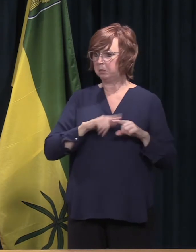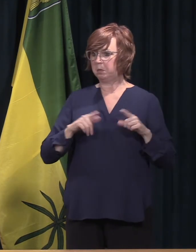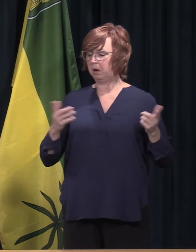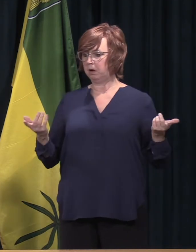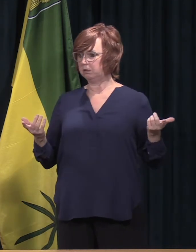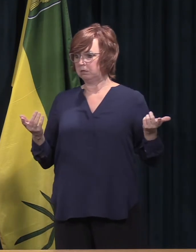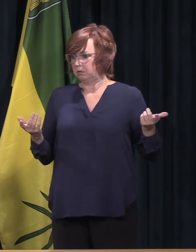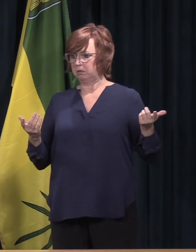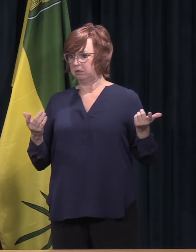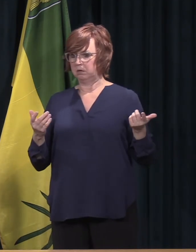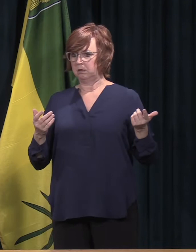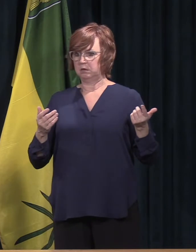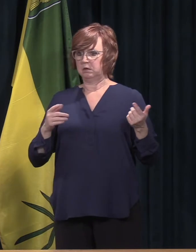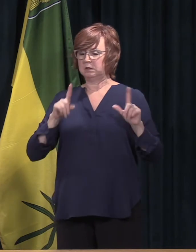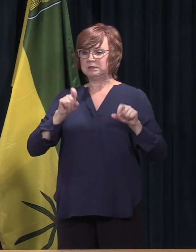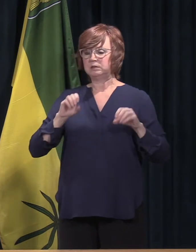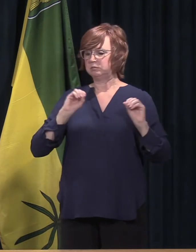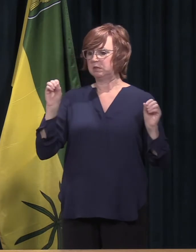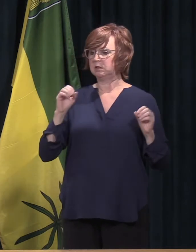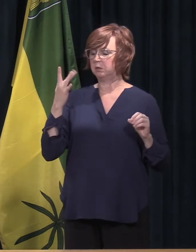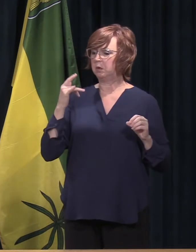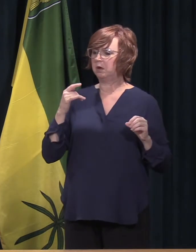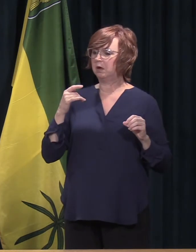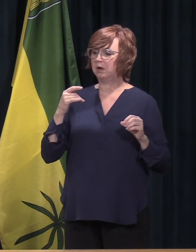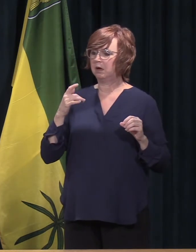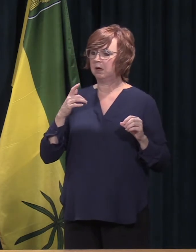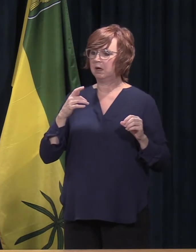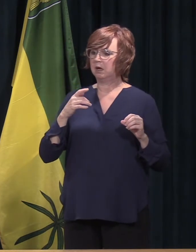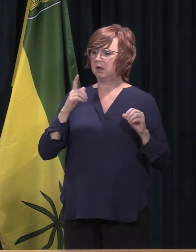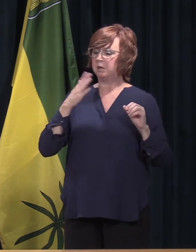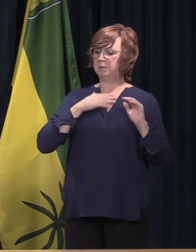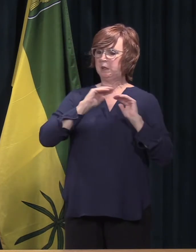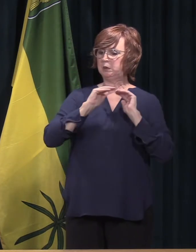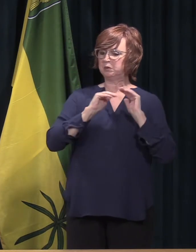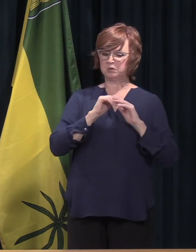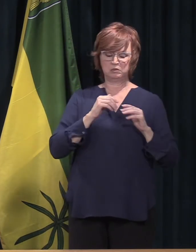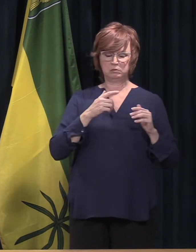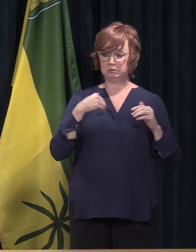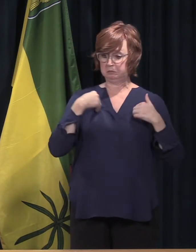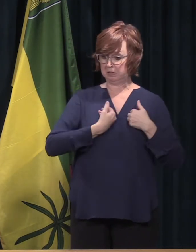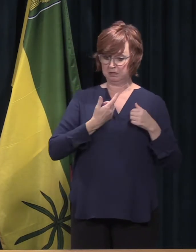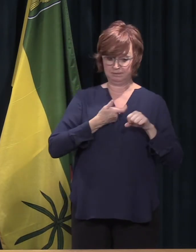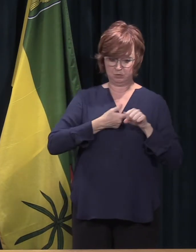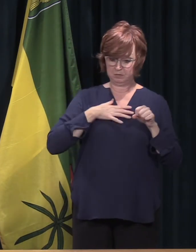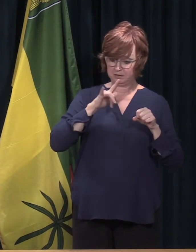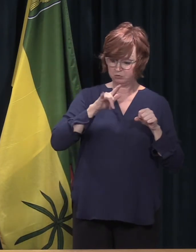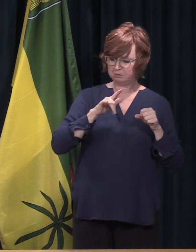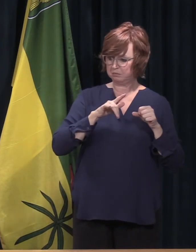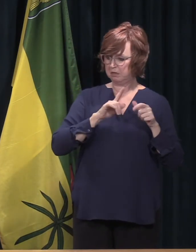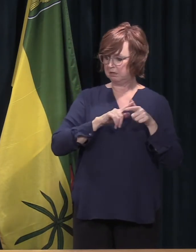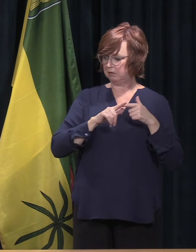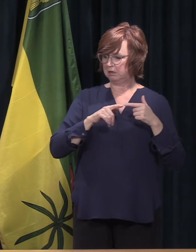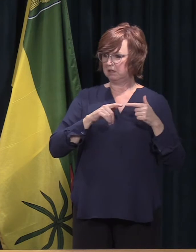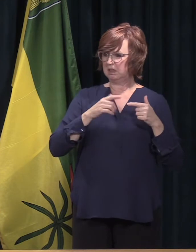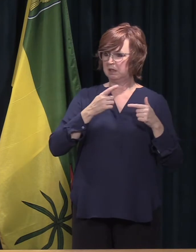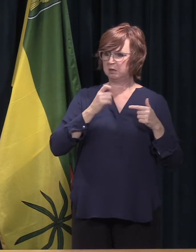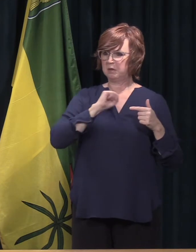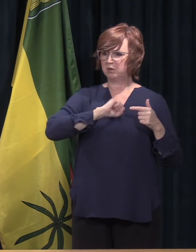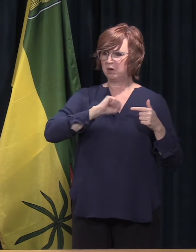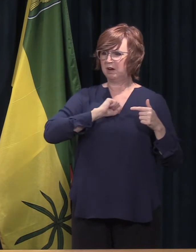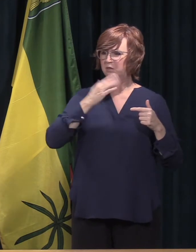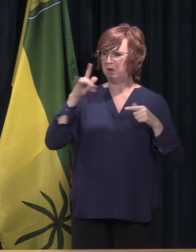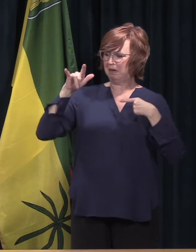you feel tired, you have a dry cough because the air is dry. After 3 or 4 days, you're fine. And sometimes that may be the only